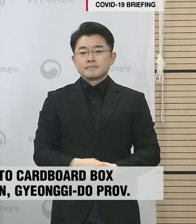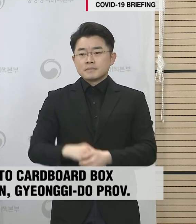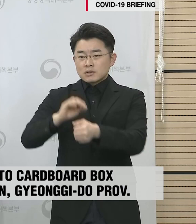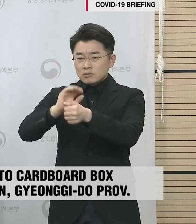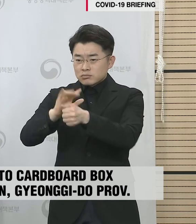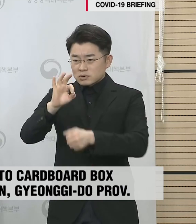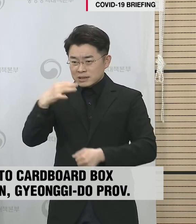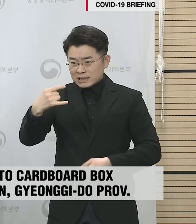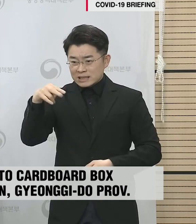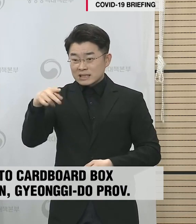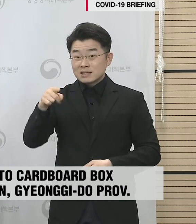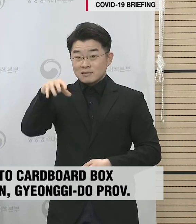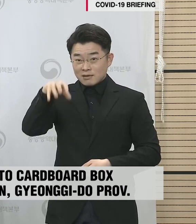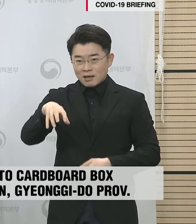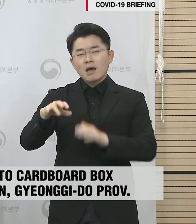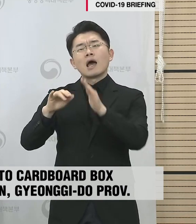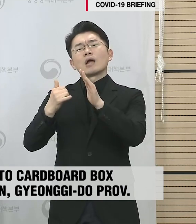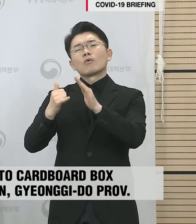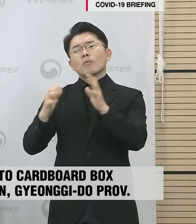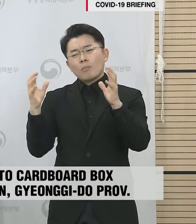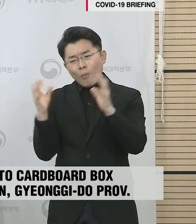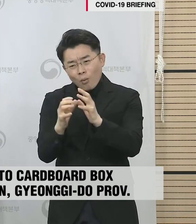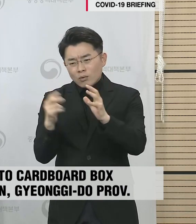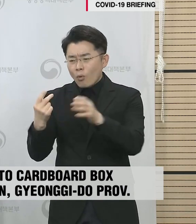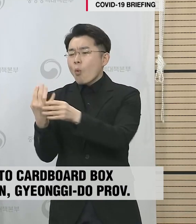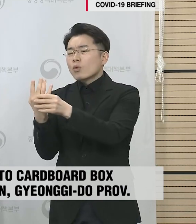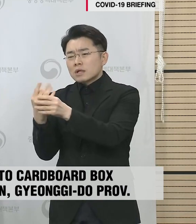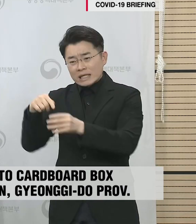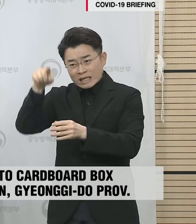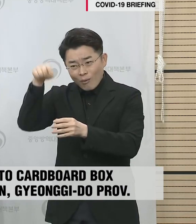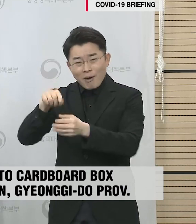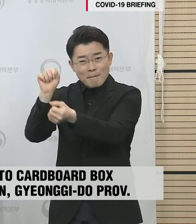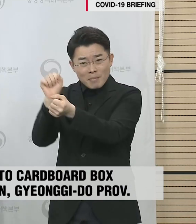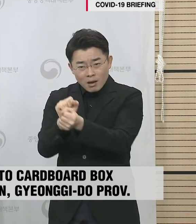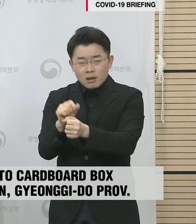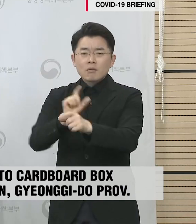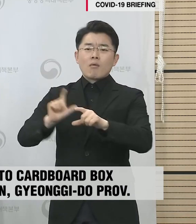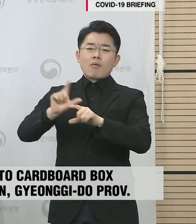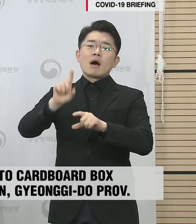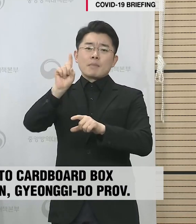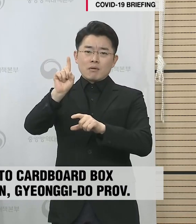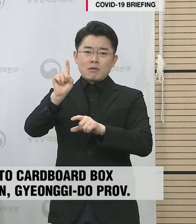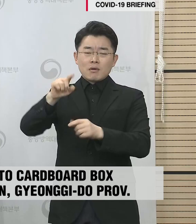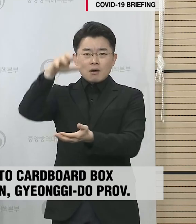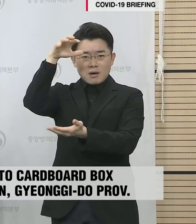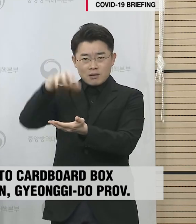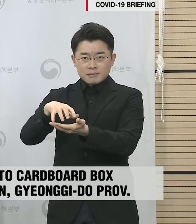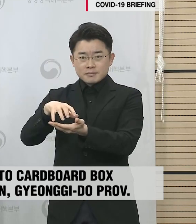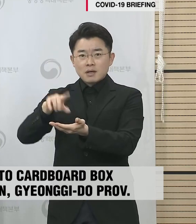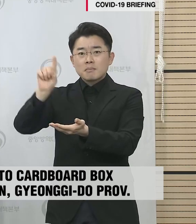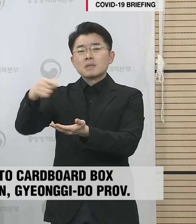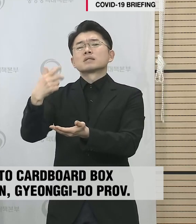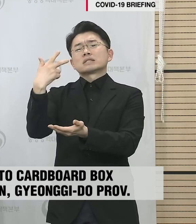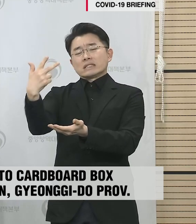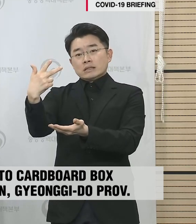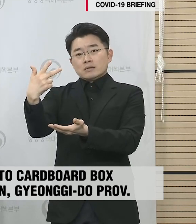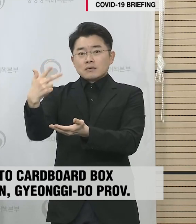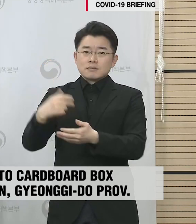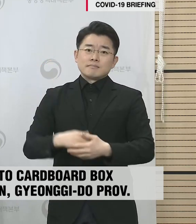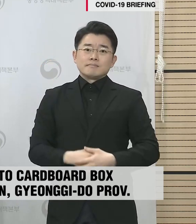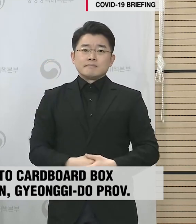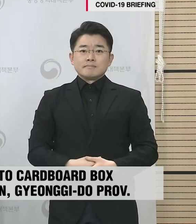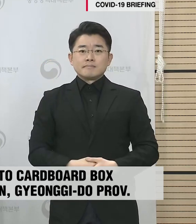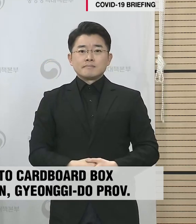44. And in Gyeongbuk, Eusan-gun County, we have the family and spa facility. We have 1 additional